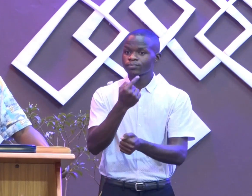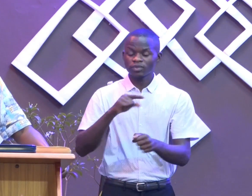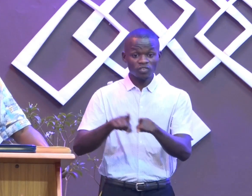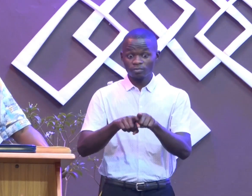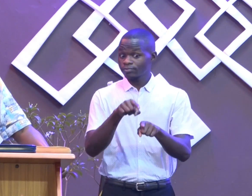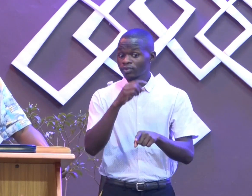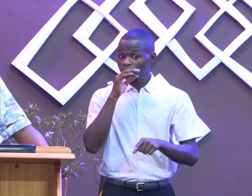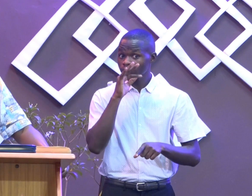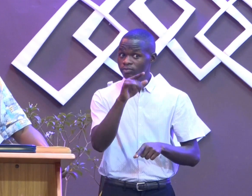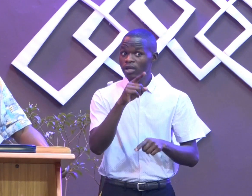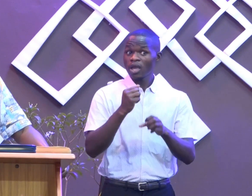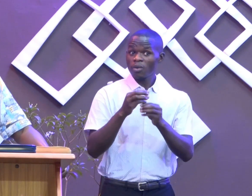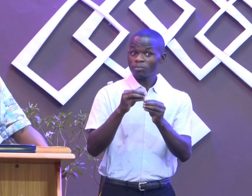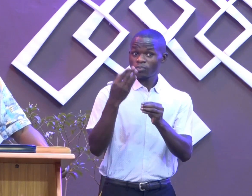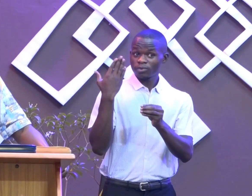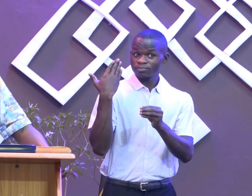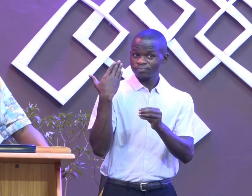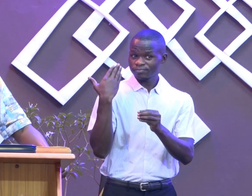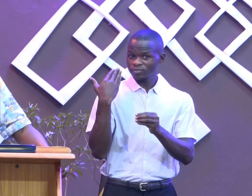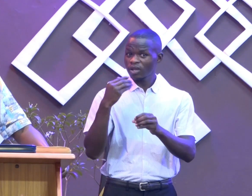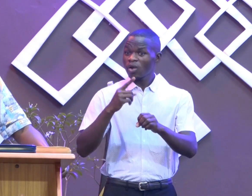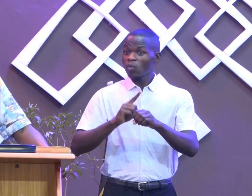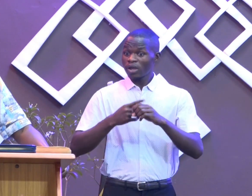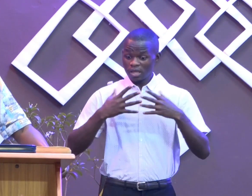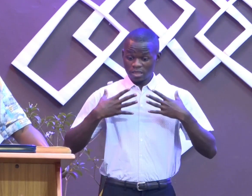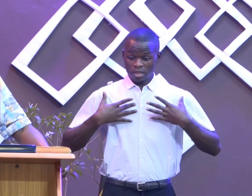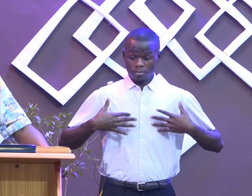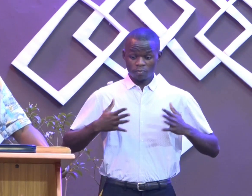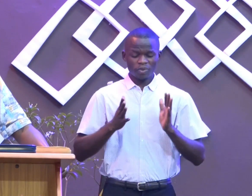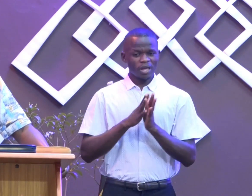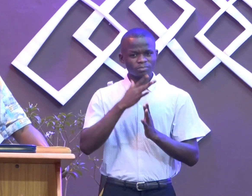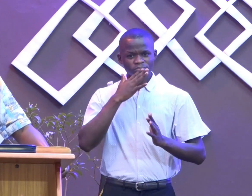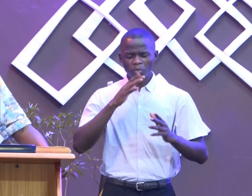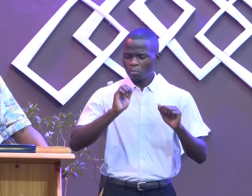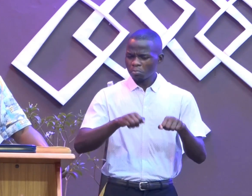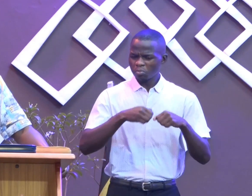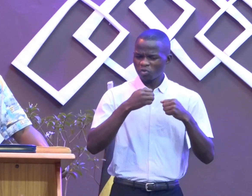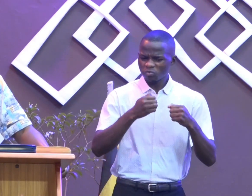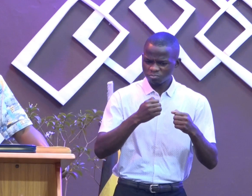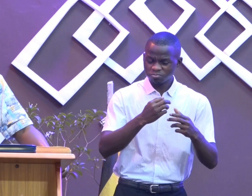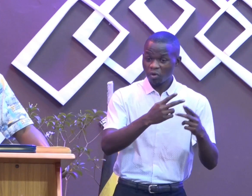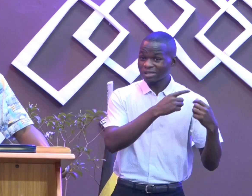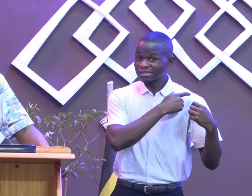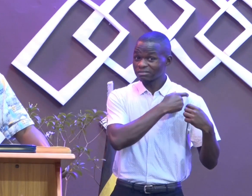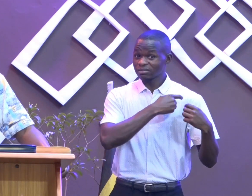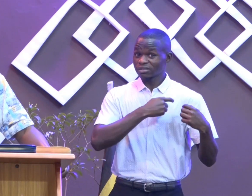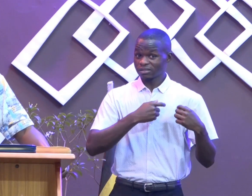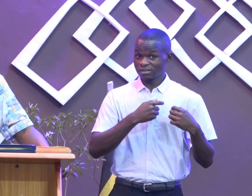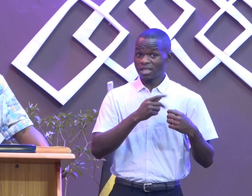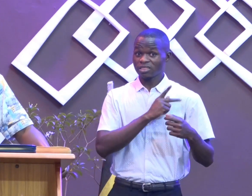kyenjogera abooluganda ng'omubiri n'omusaayi tebiyinza kusikira bwakabaka bwa Katonda.